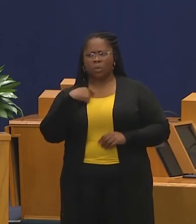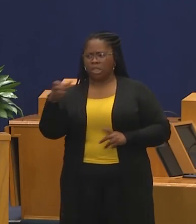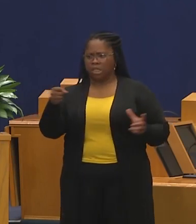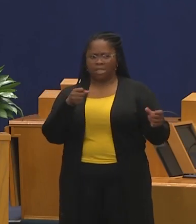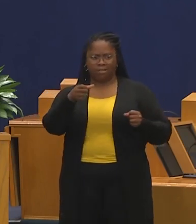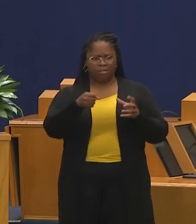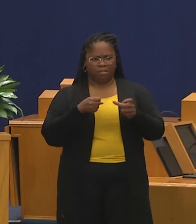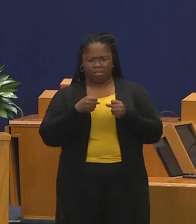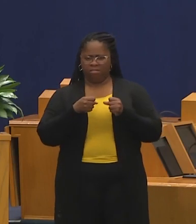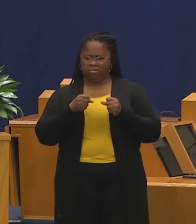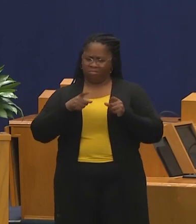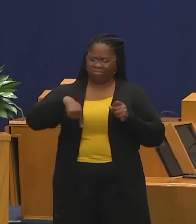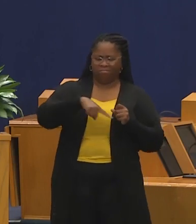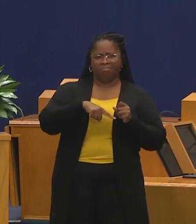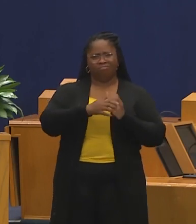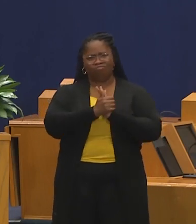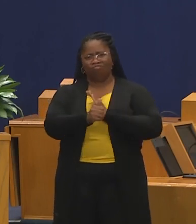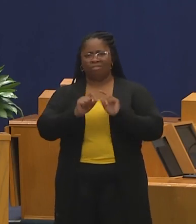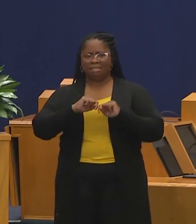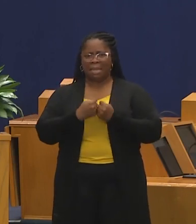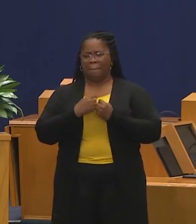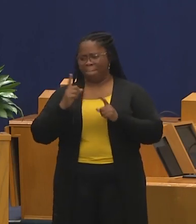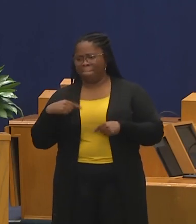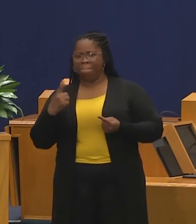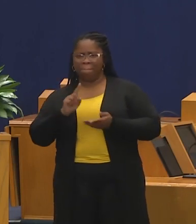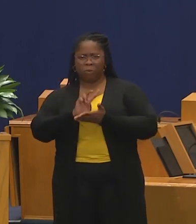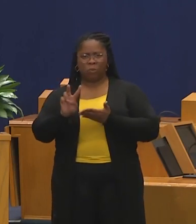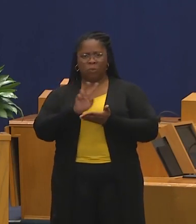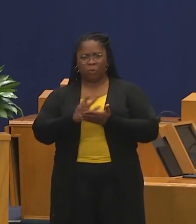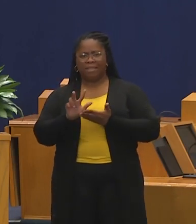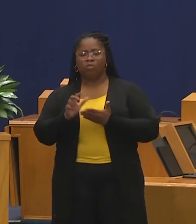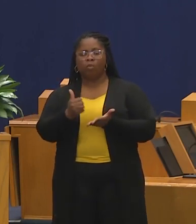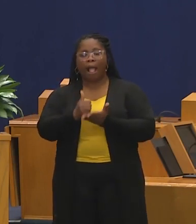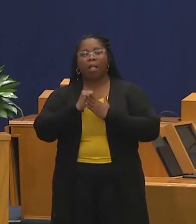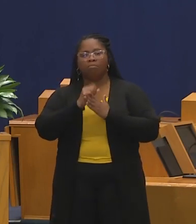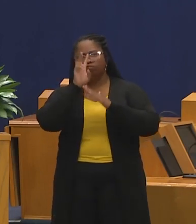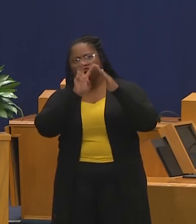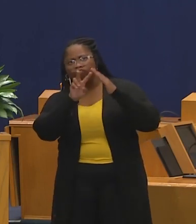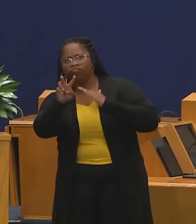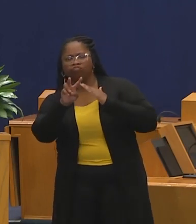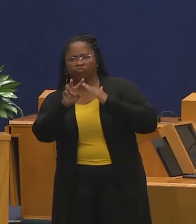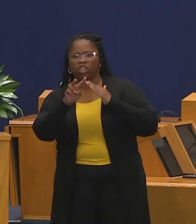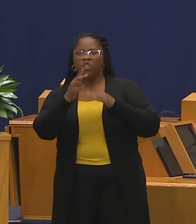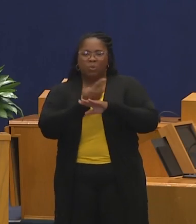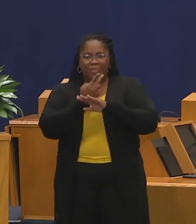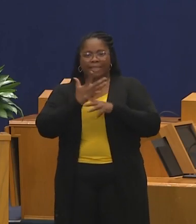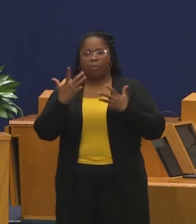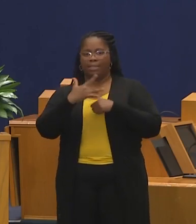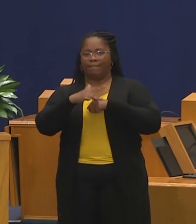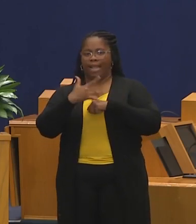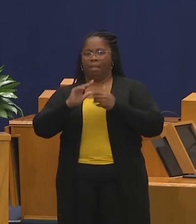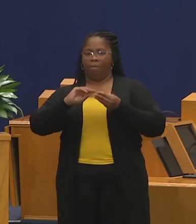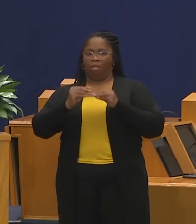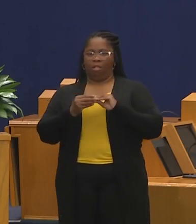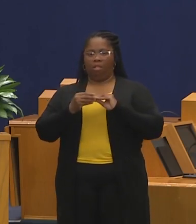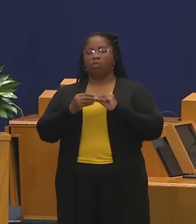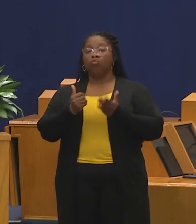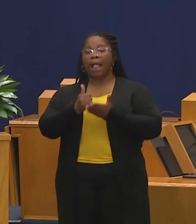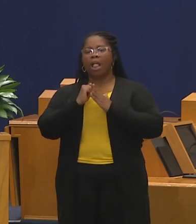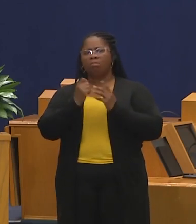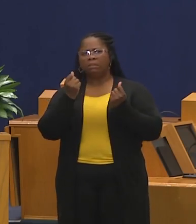the past several weeks to make the best possible predictions using the available data to be able to project what